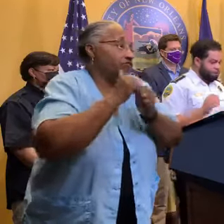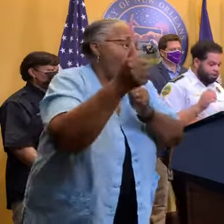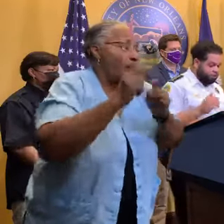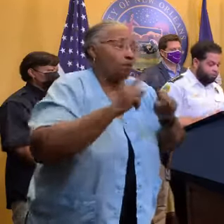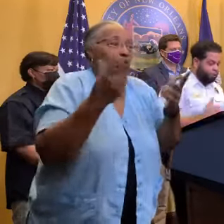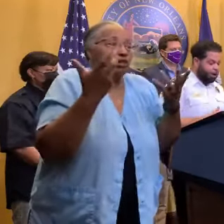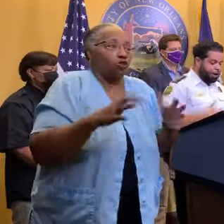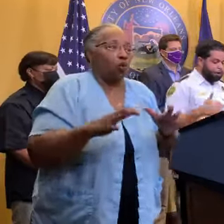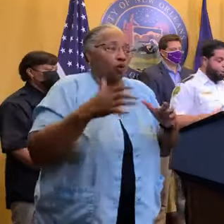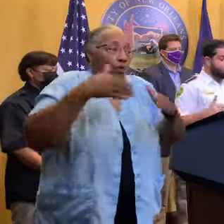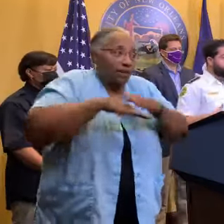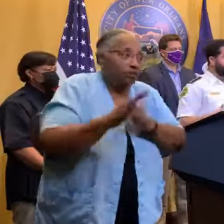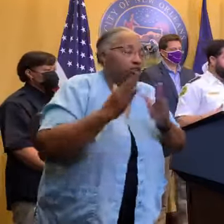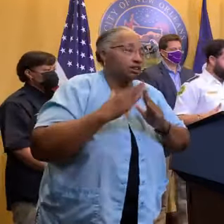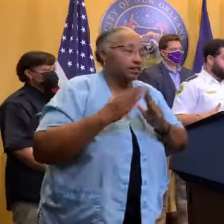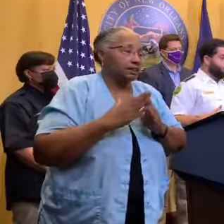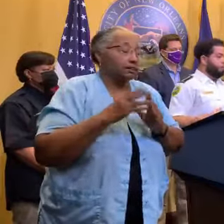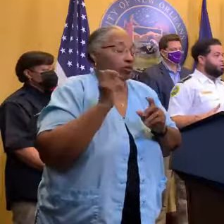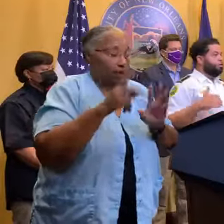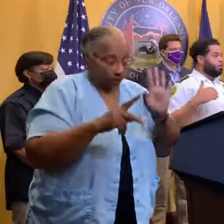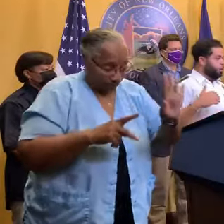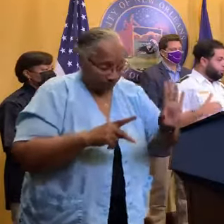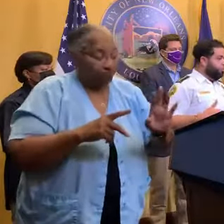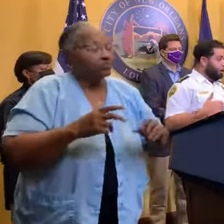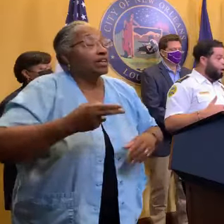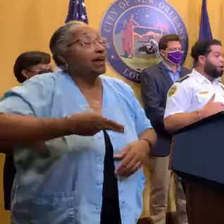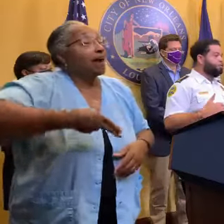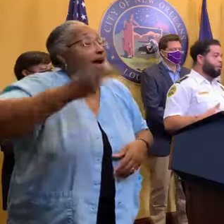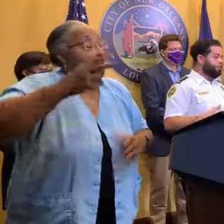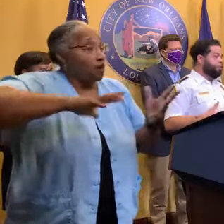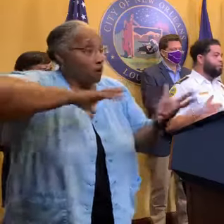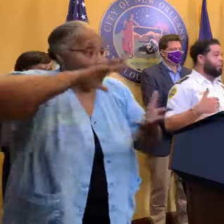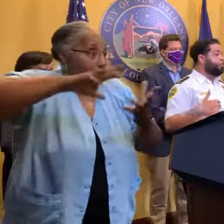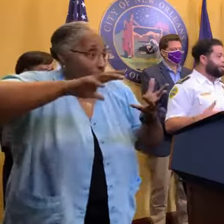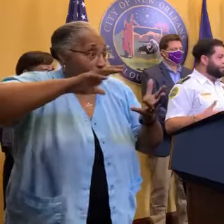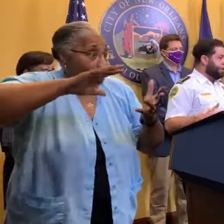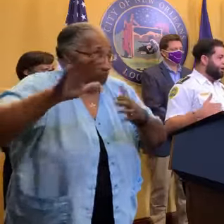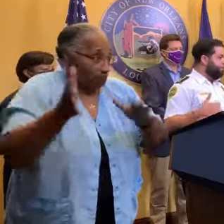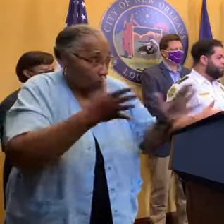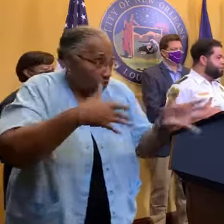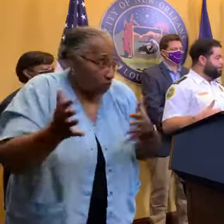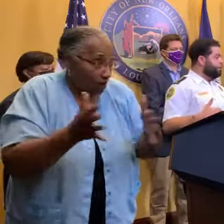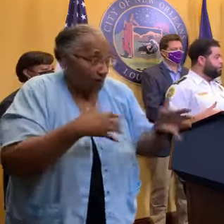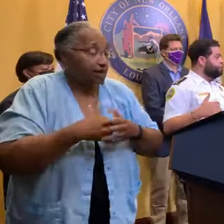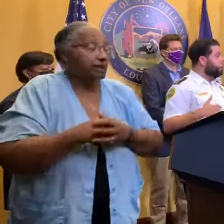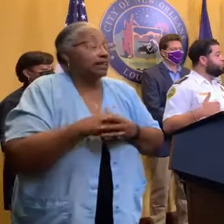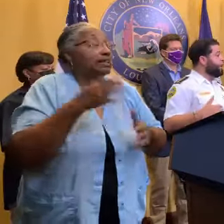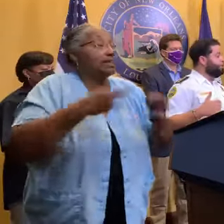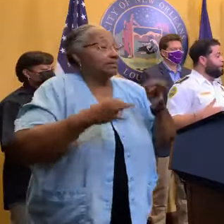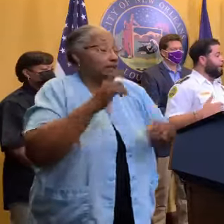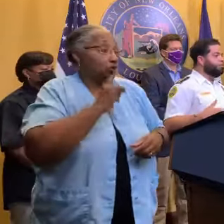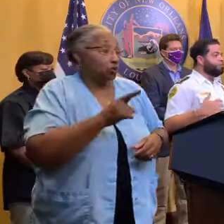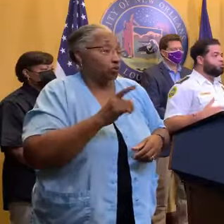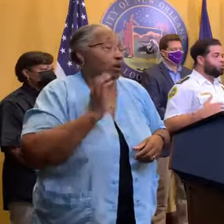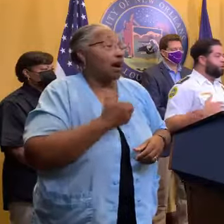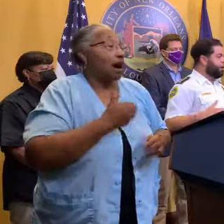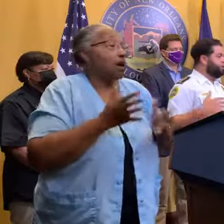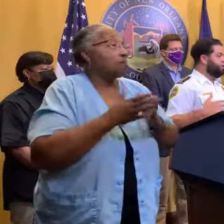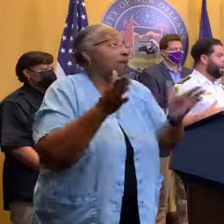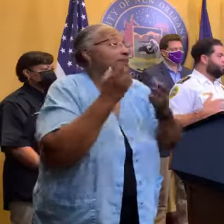winds, if the forecast holds true, we are expecting there to be a place that our public safety units will not be able